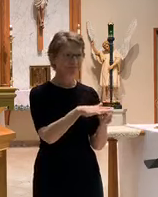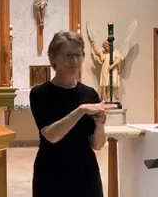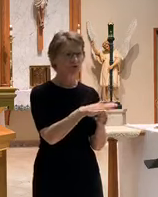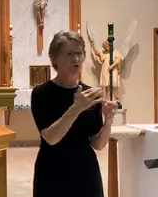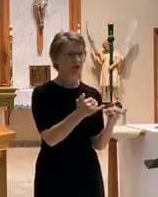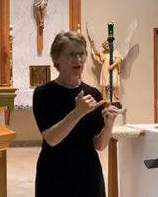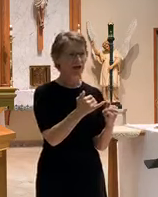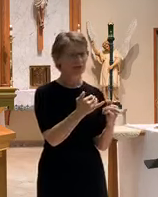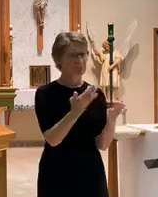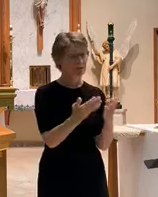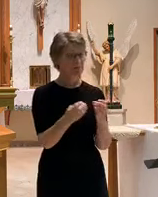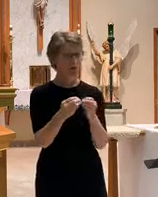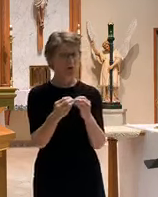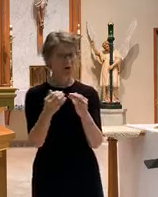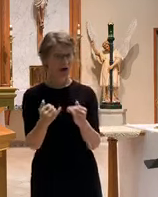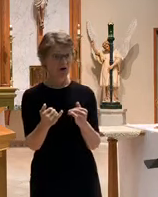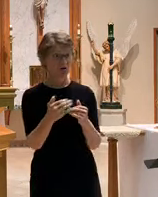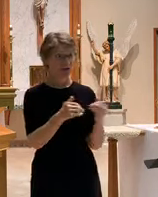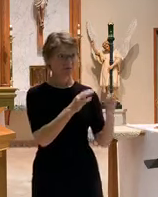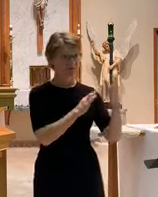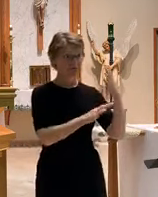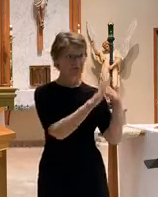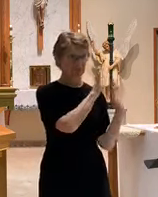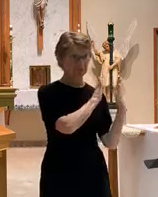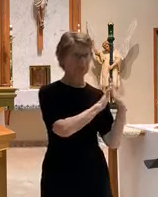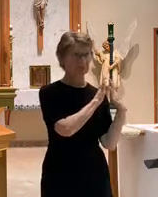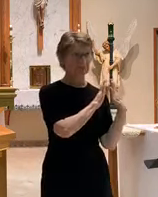so now than previous years.